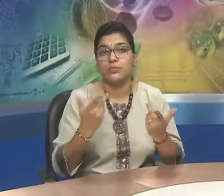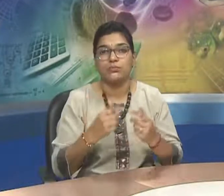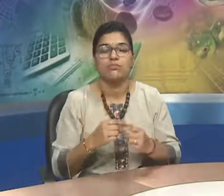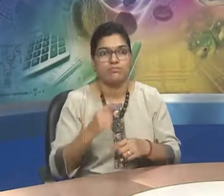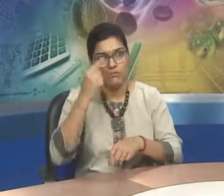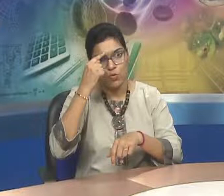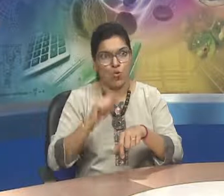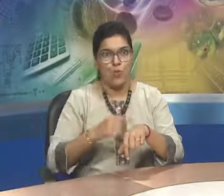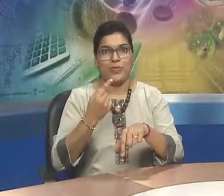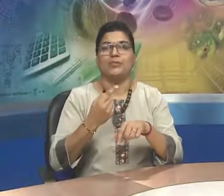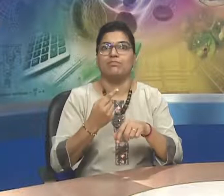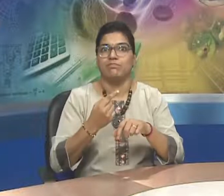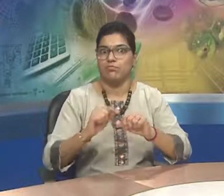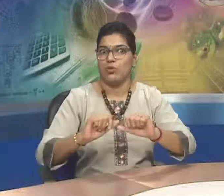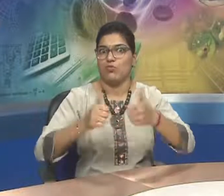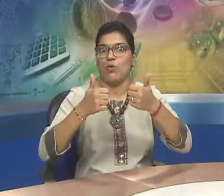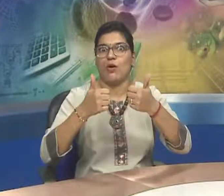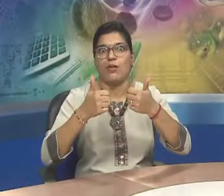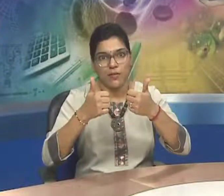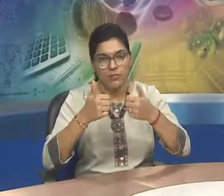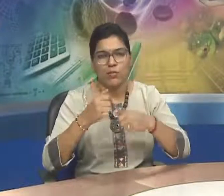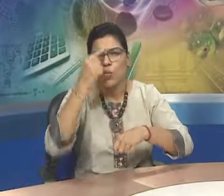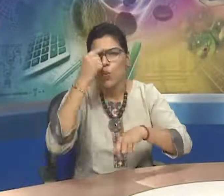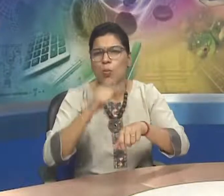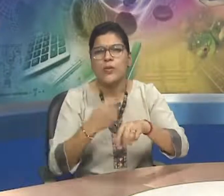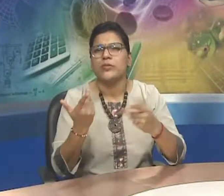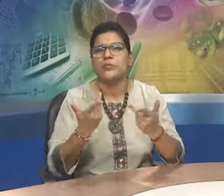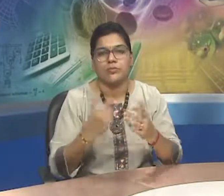Now this word is arbitrarily.